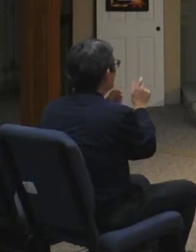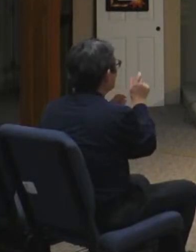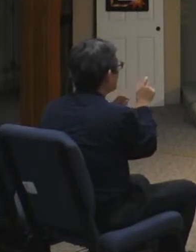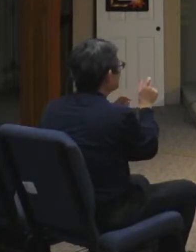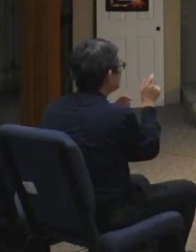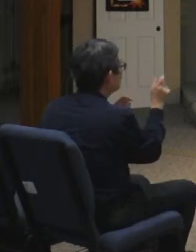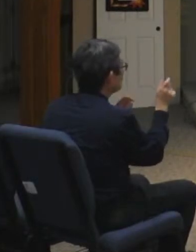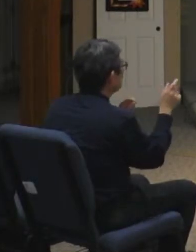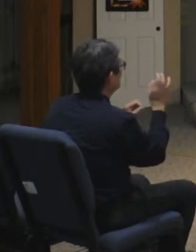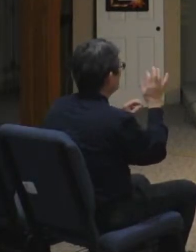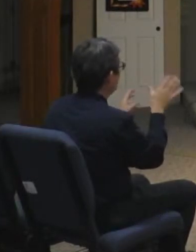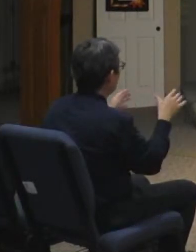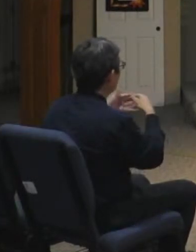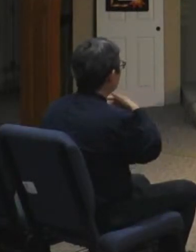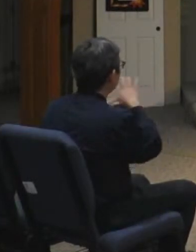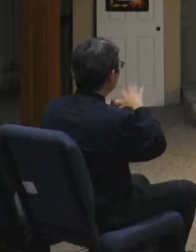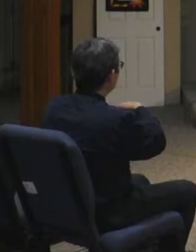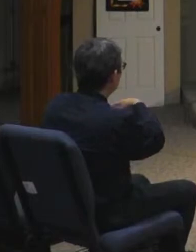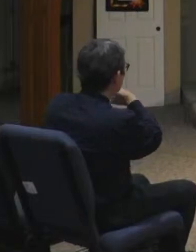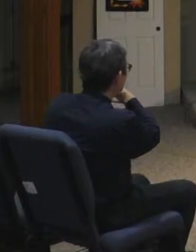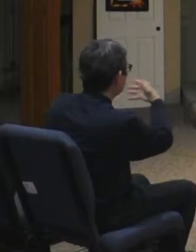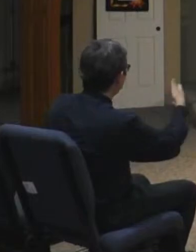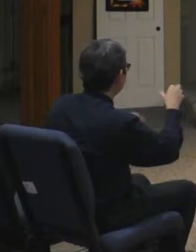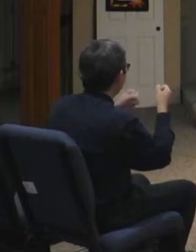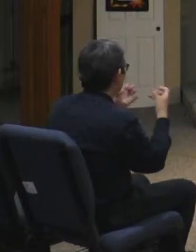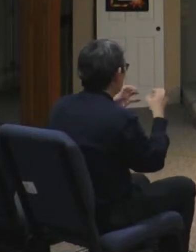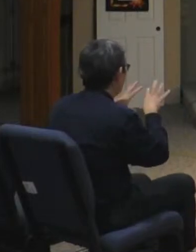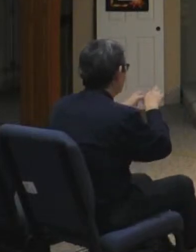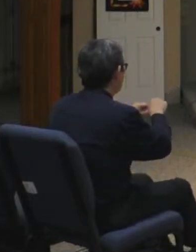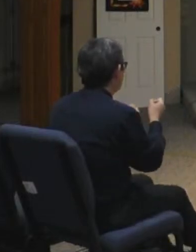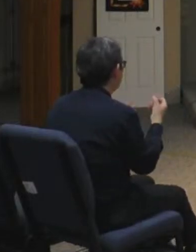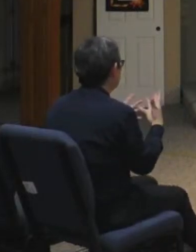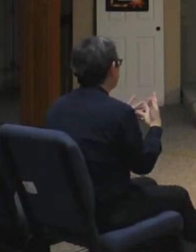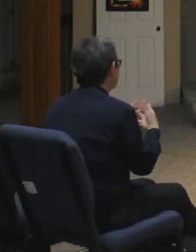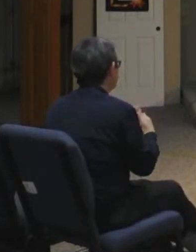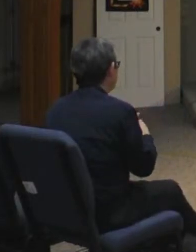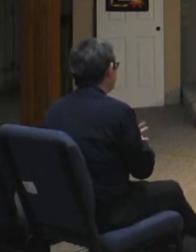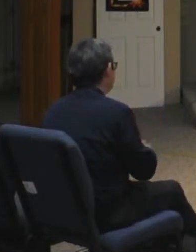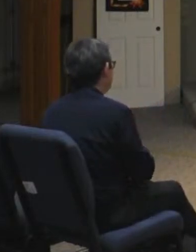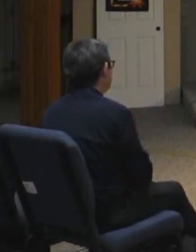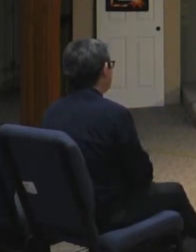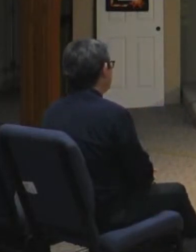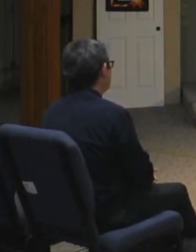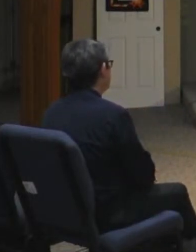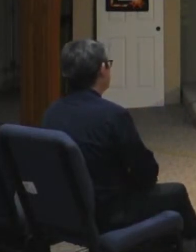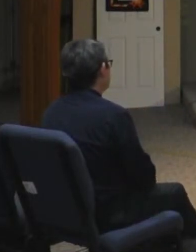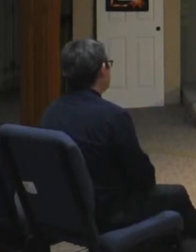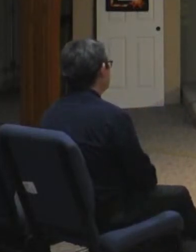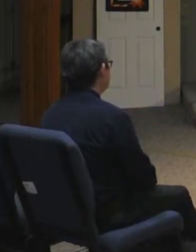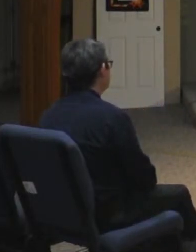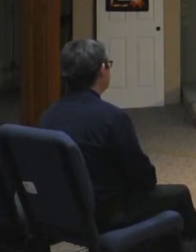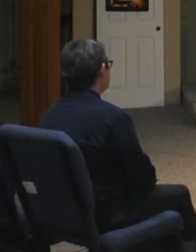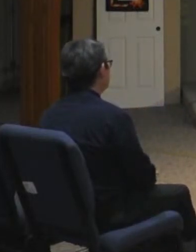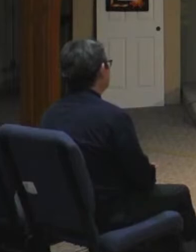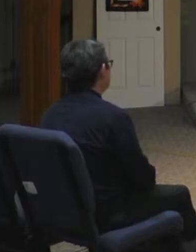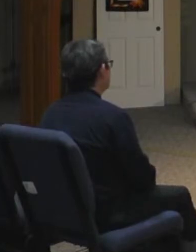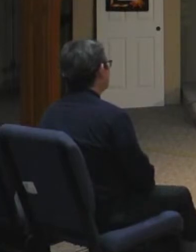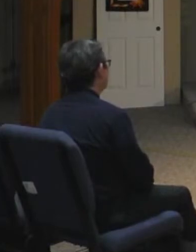more confusing in Japan. So we can understand, we know what ball is, we know what cat is, but who's doing what